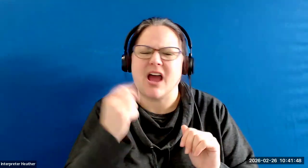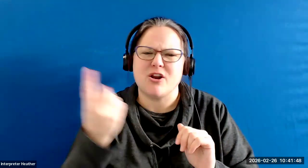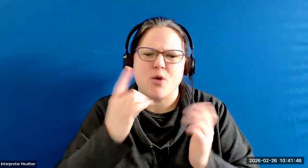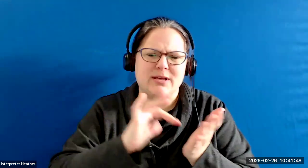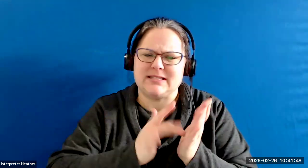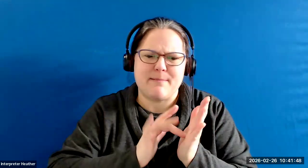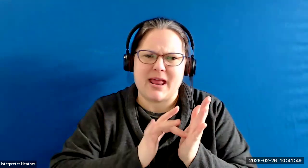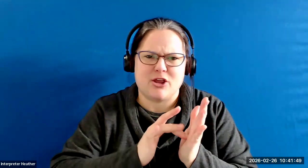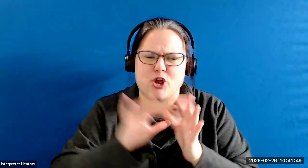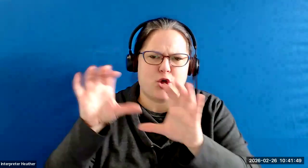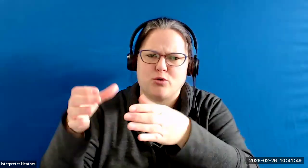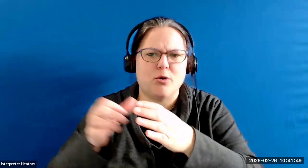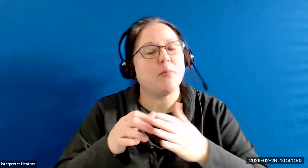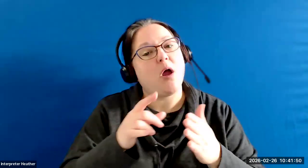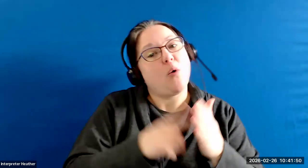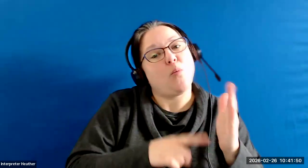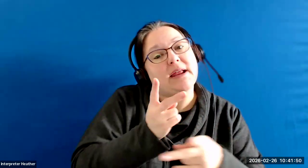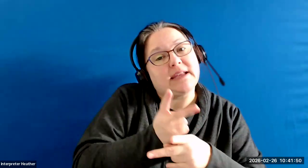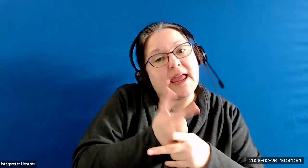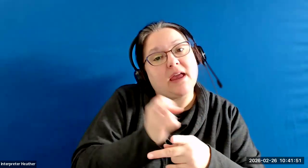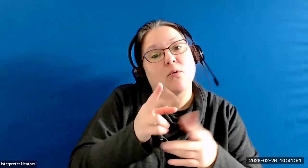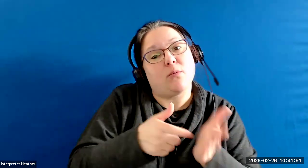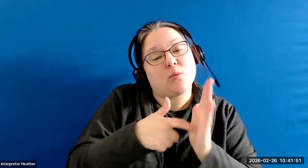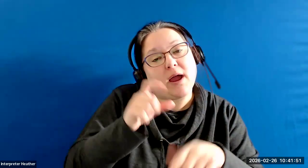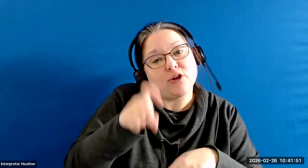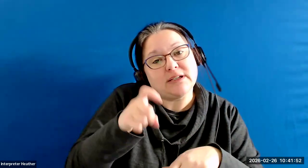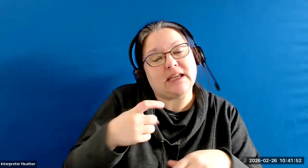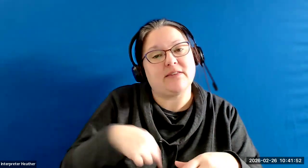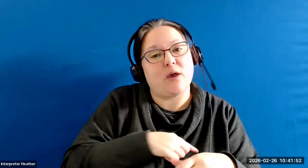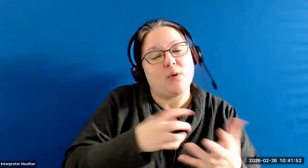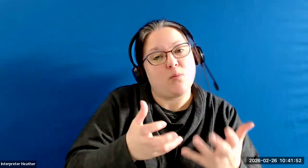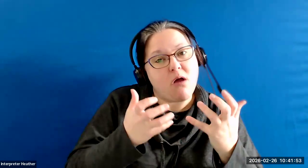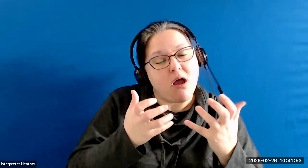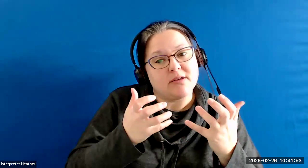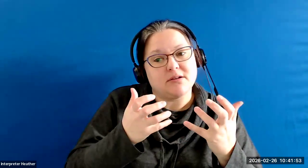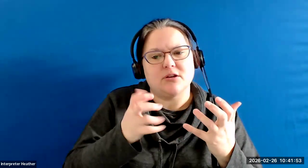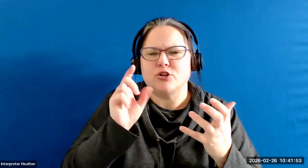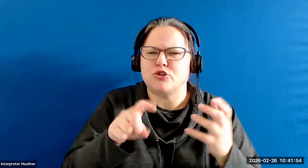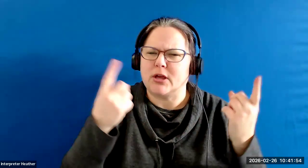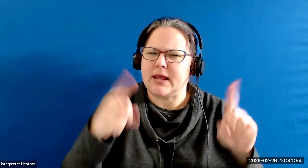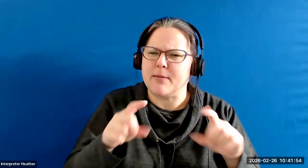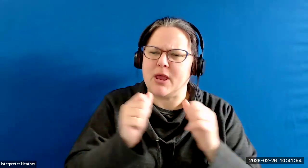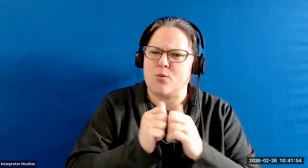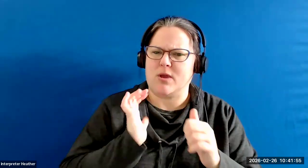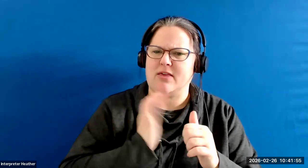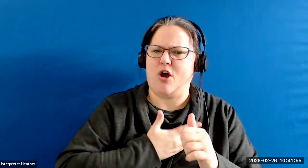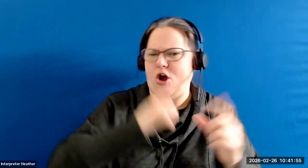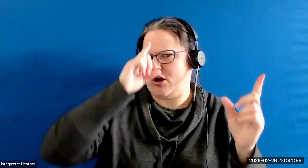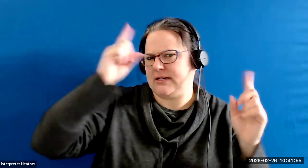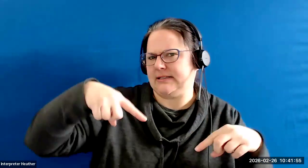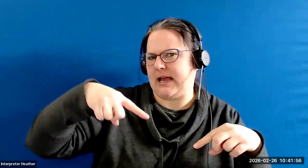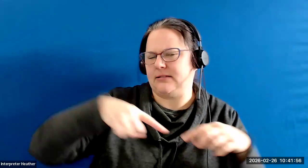for, require, need, is to be done with our consent.